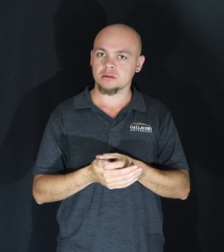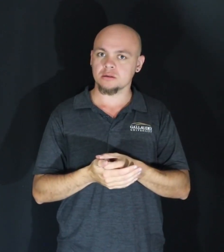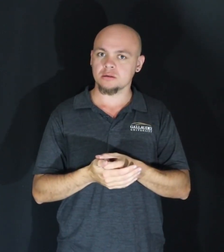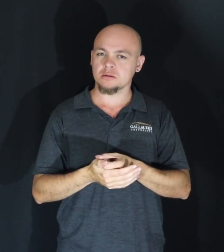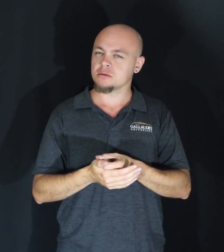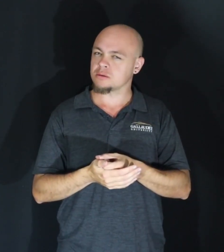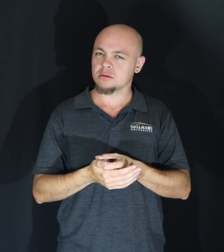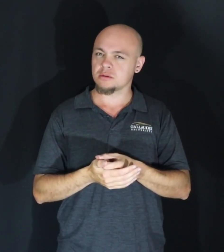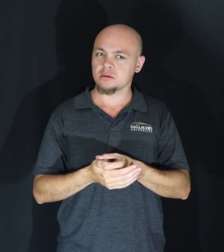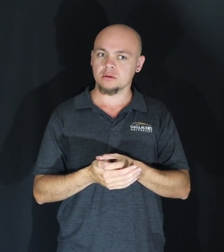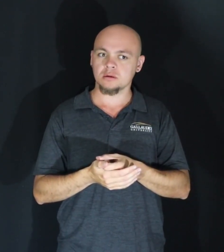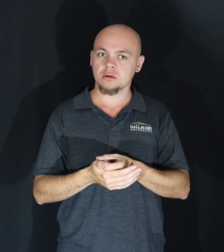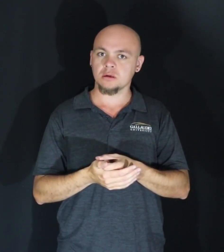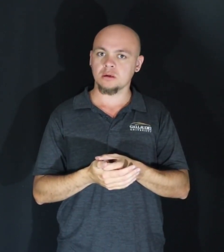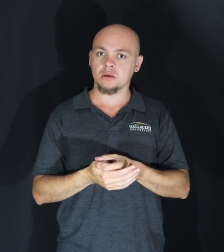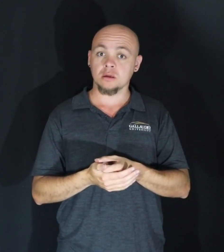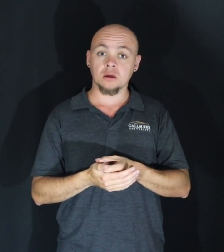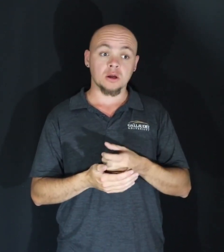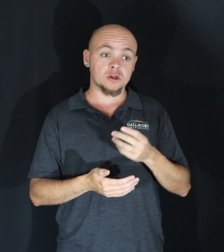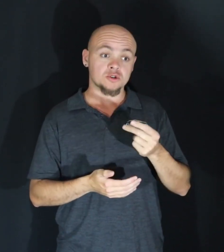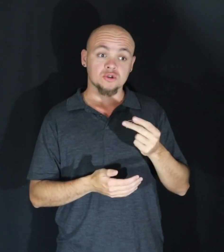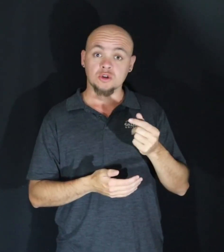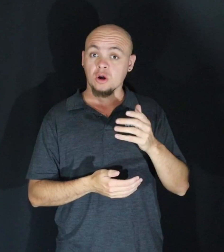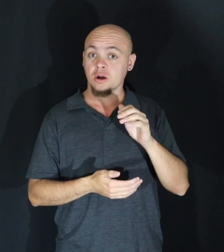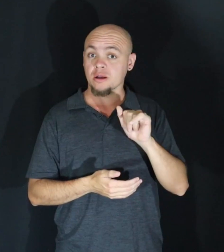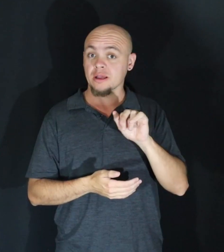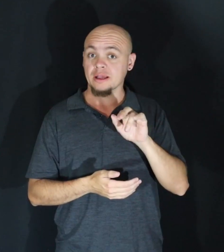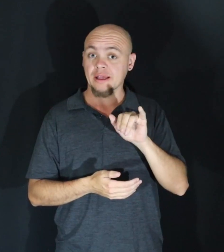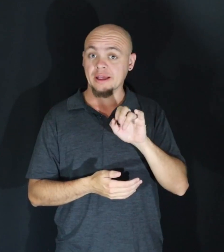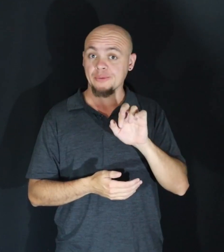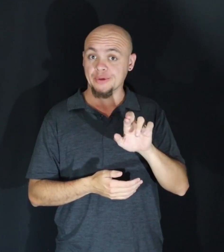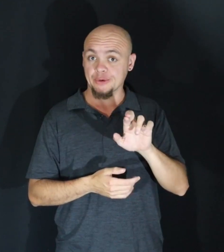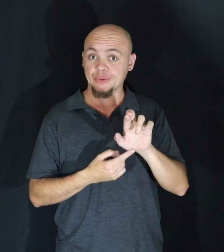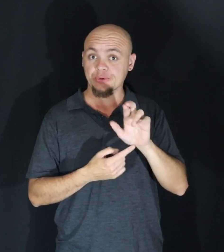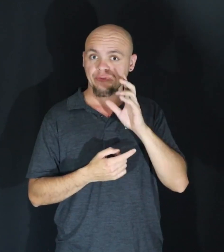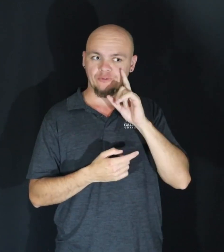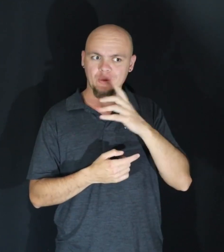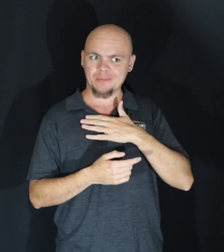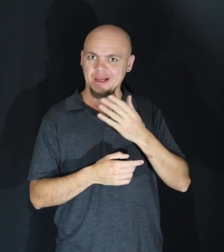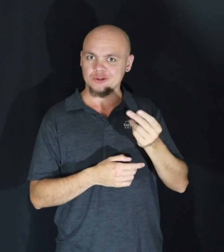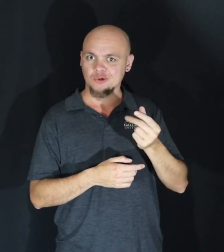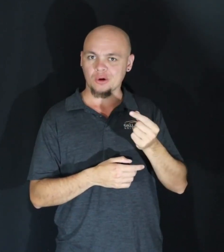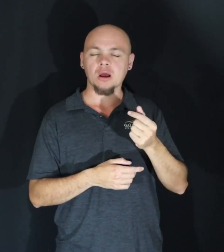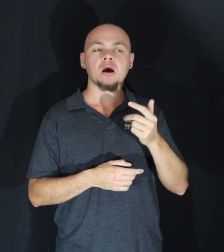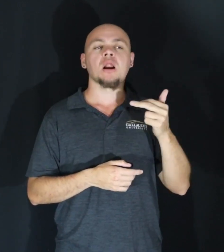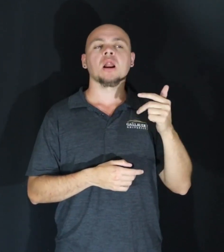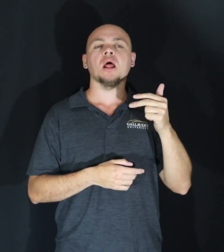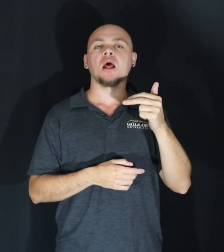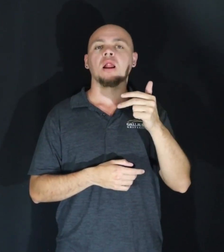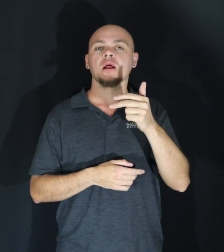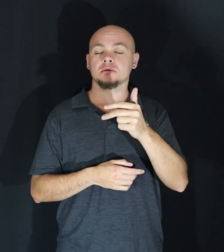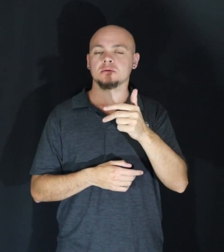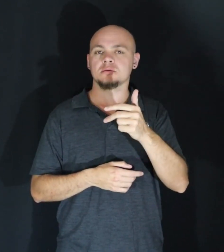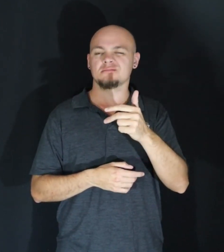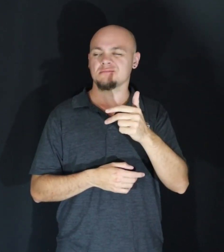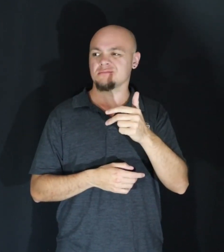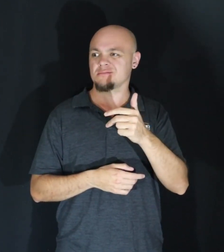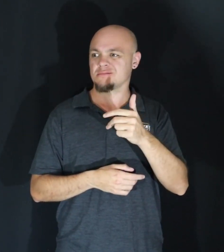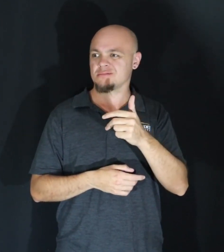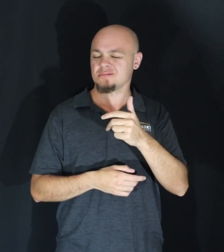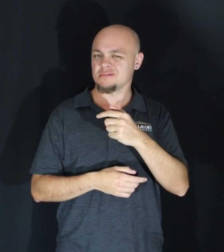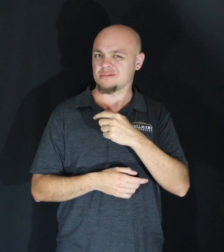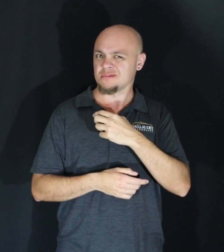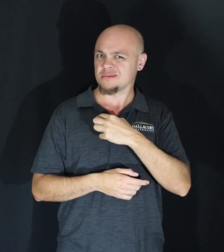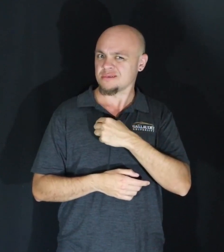I had just picked up a Sherpa dog carrier for my dog Totoro and was walking back to the car when I experienced a severe pain